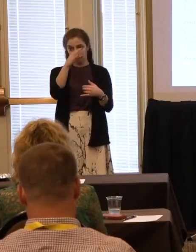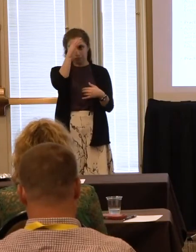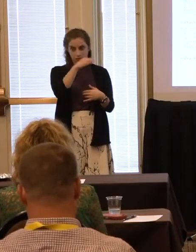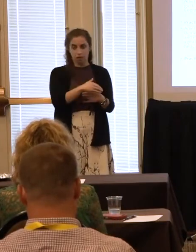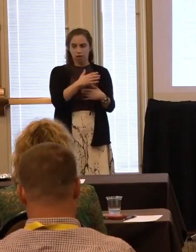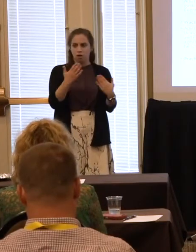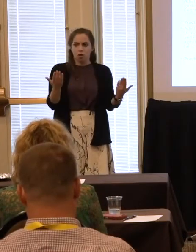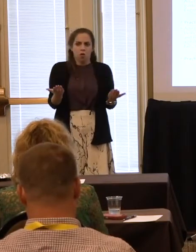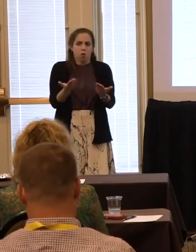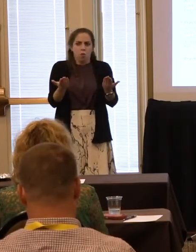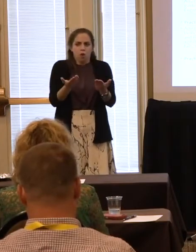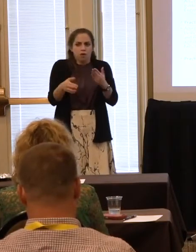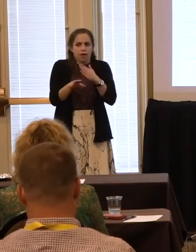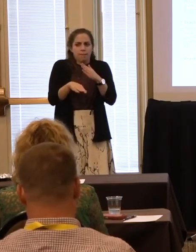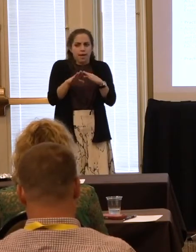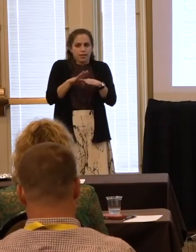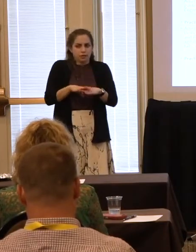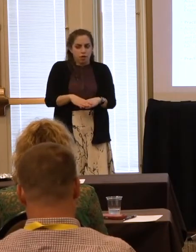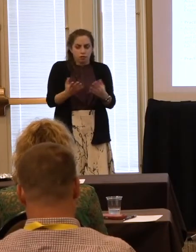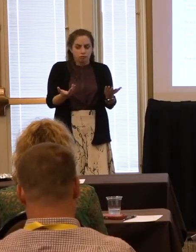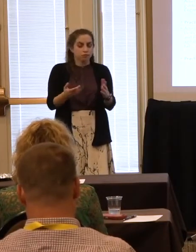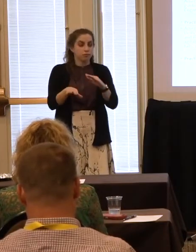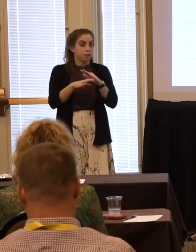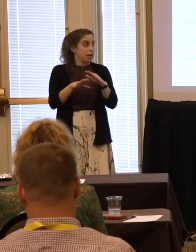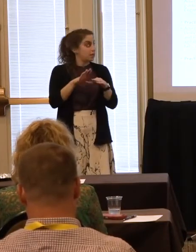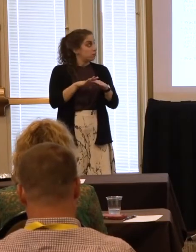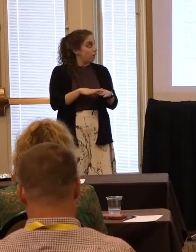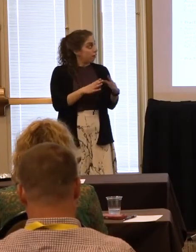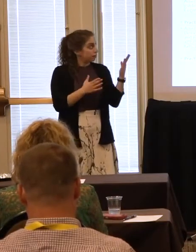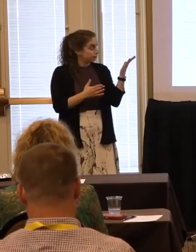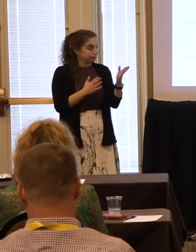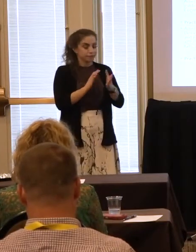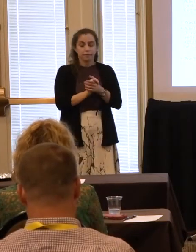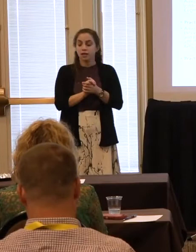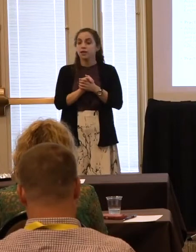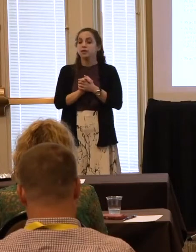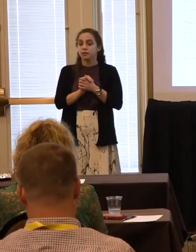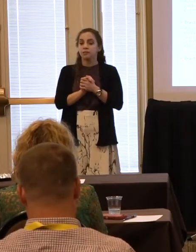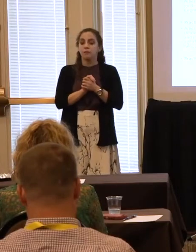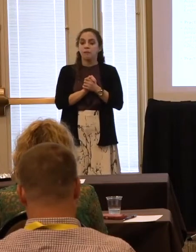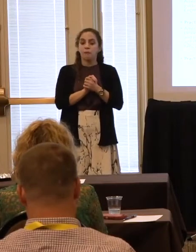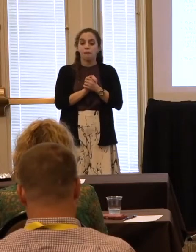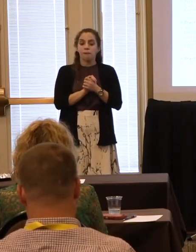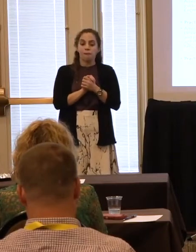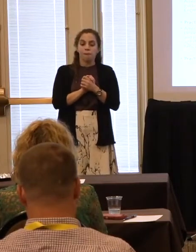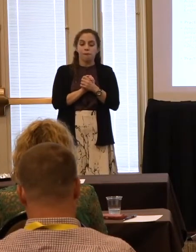are they based on? So they're based on large